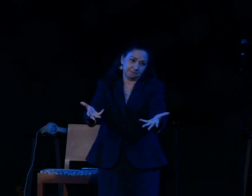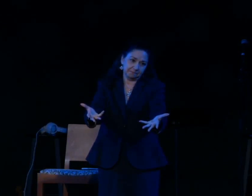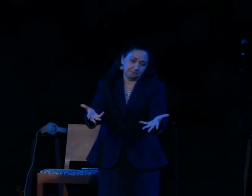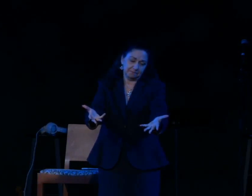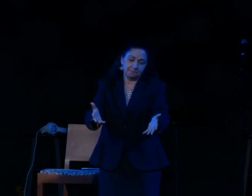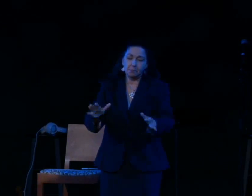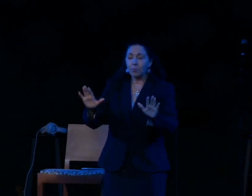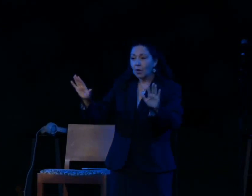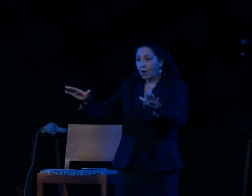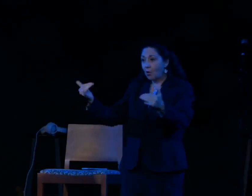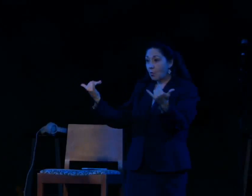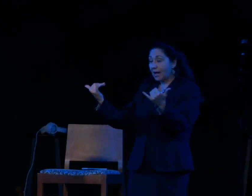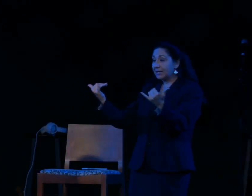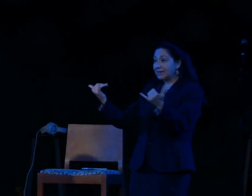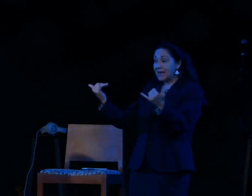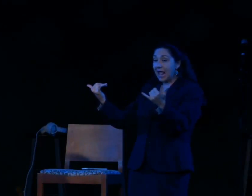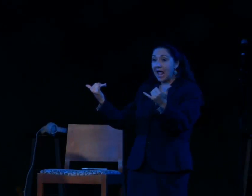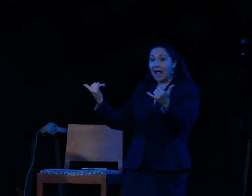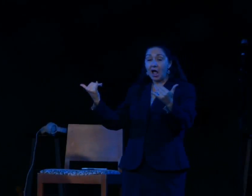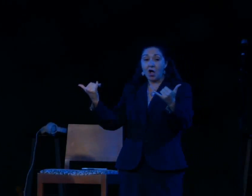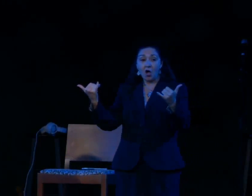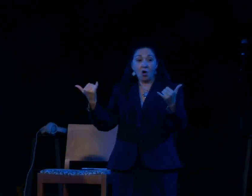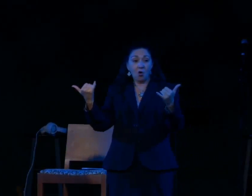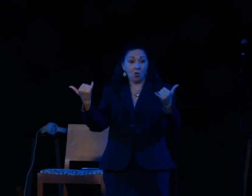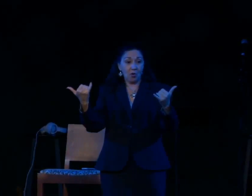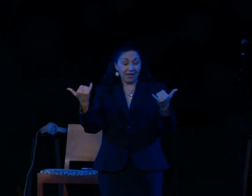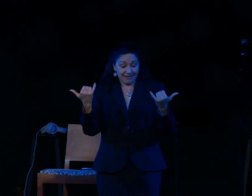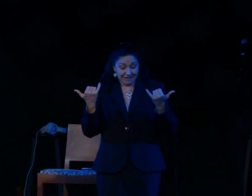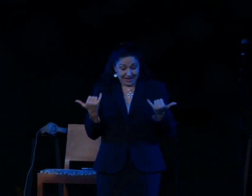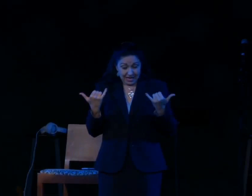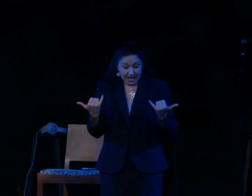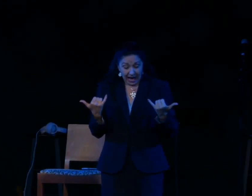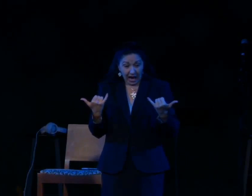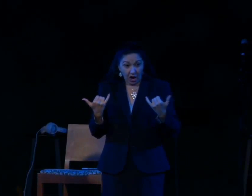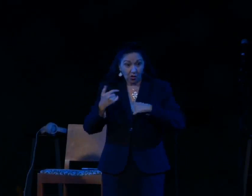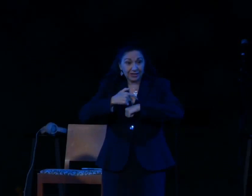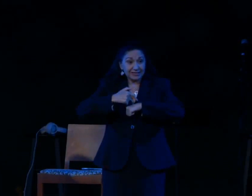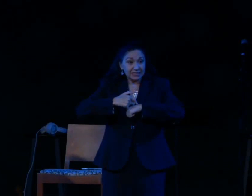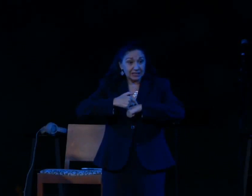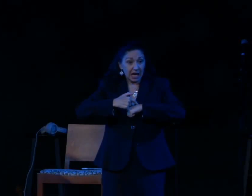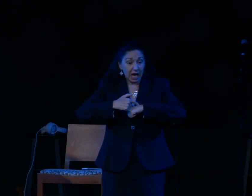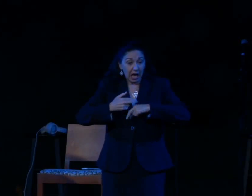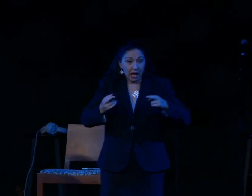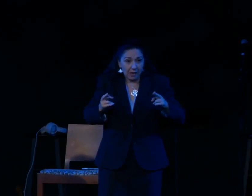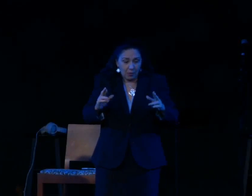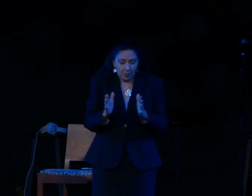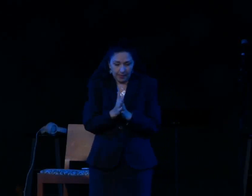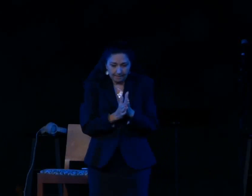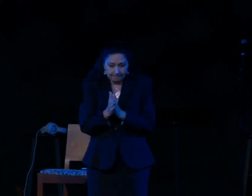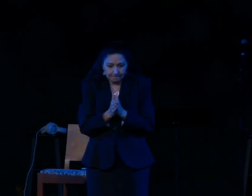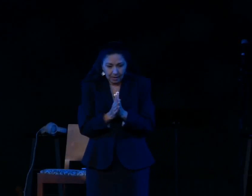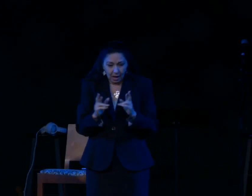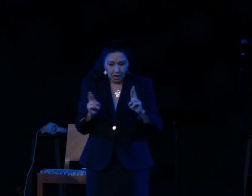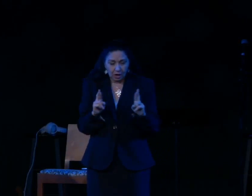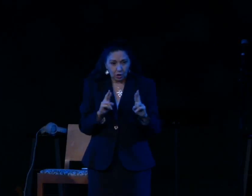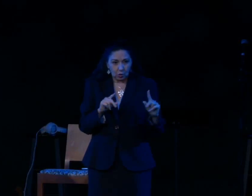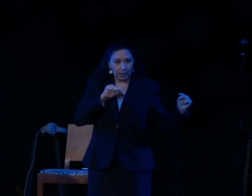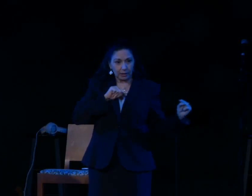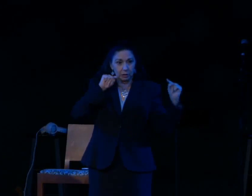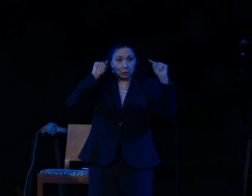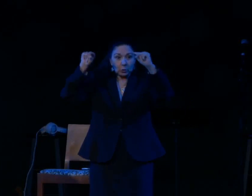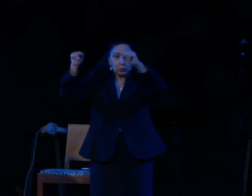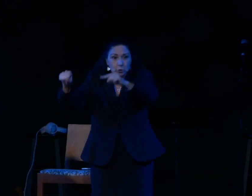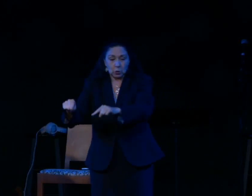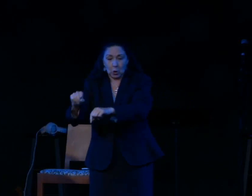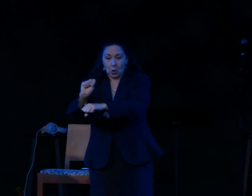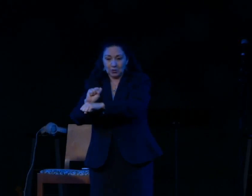And my friends, the baton has been passed to us as we get ready to go to St. Louis, as we get ready to enter into our